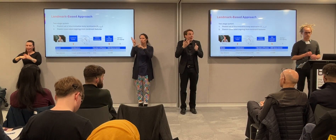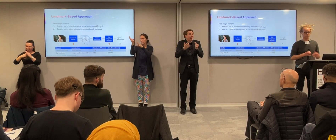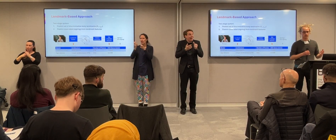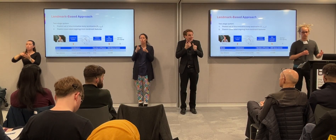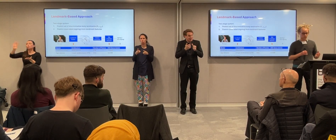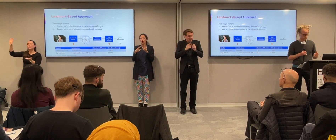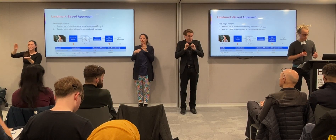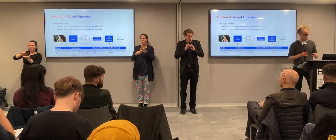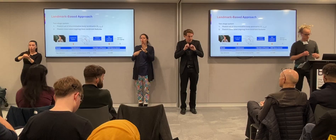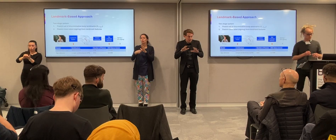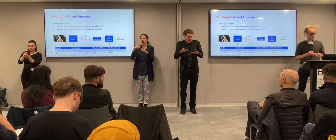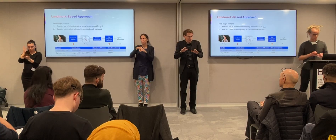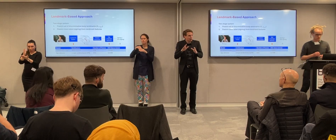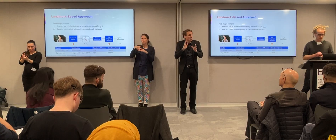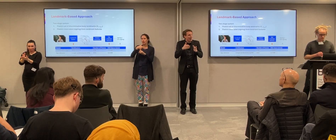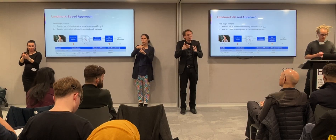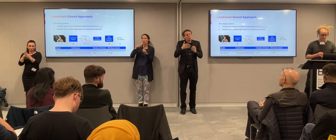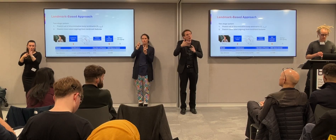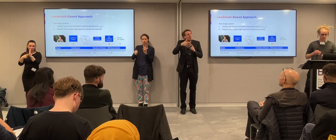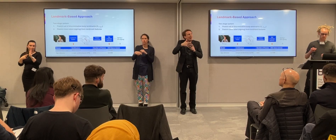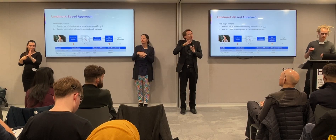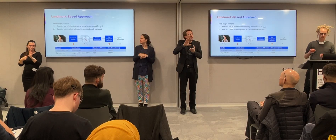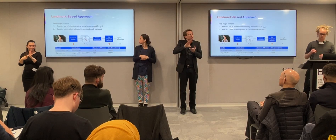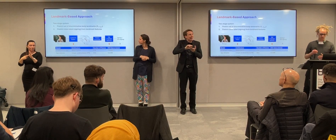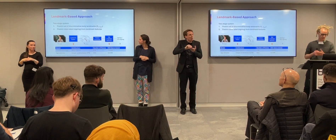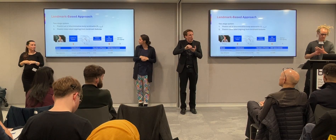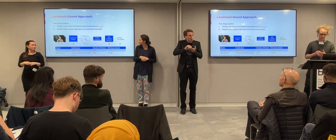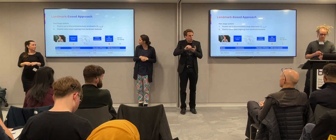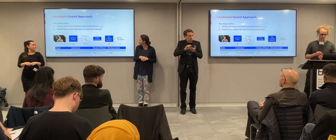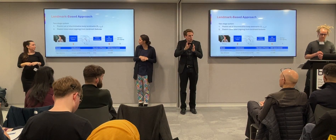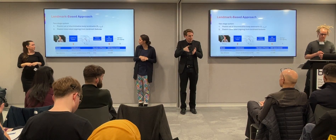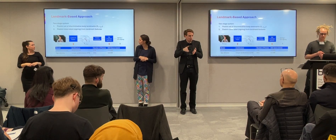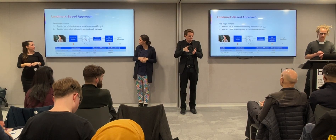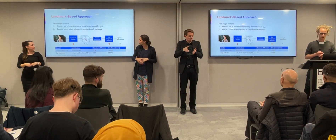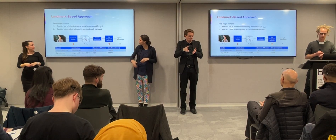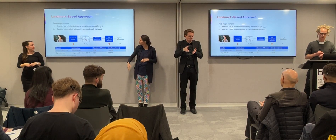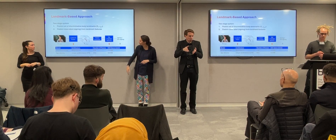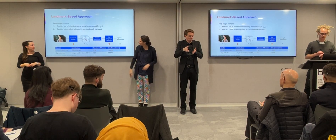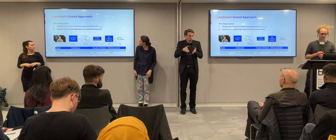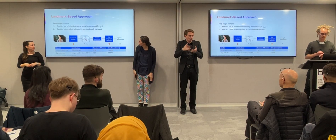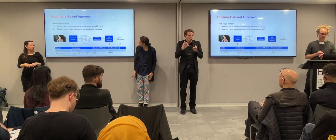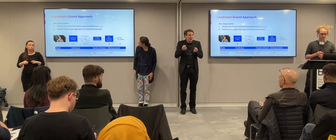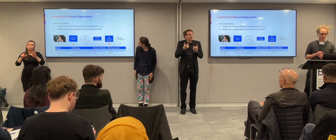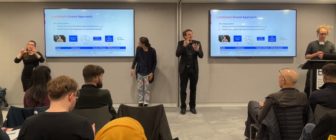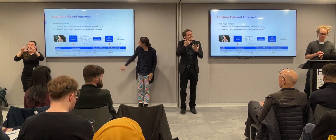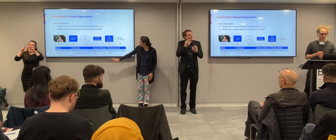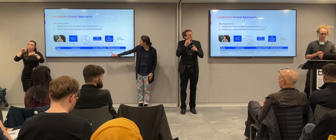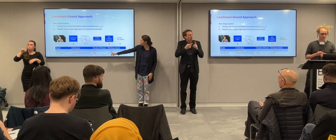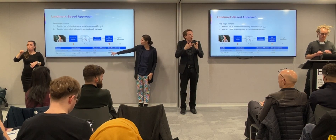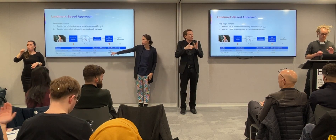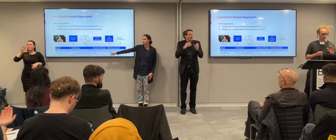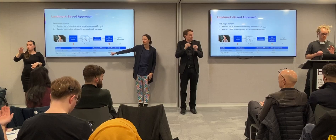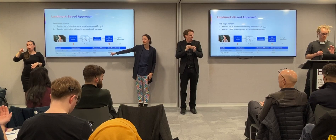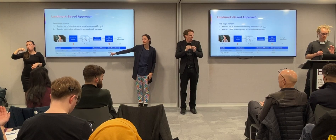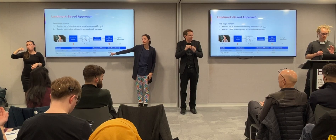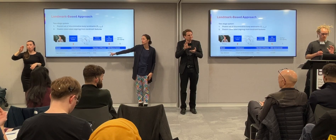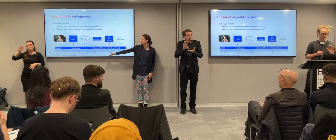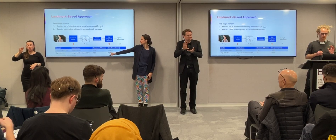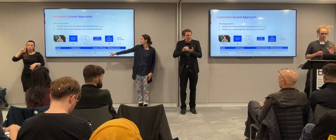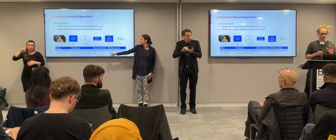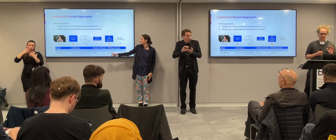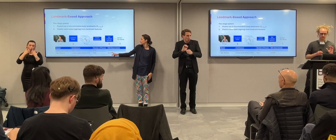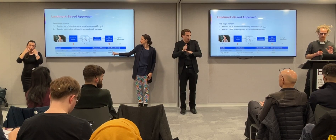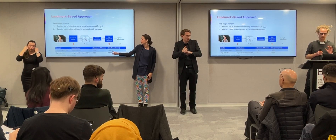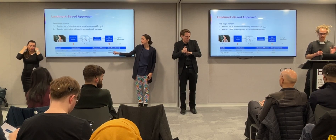model in the background. And so it's 7.5 megabytes in space,